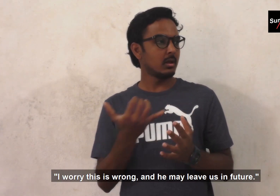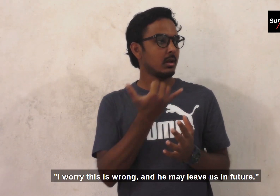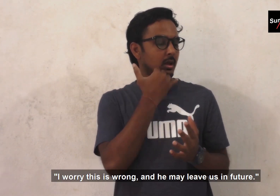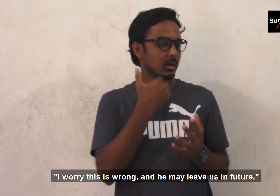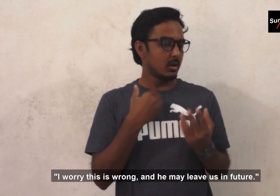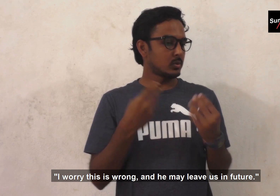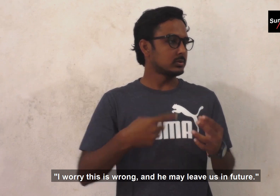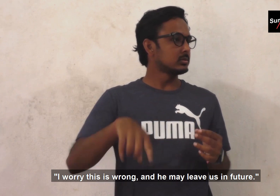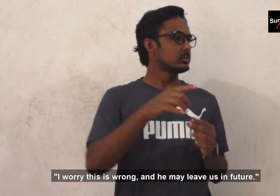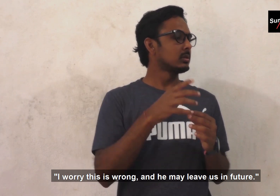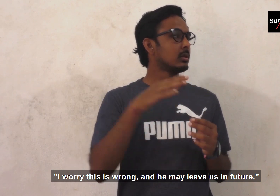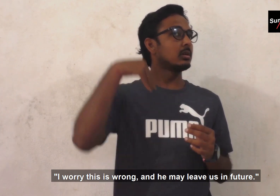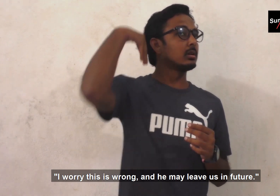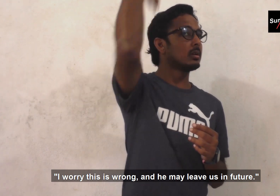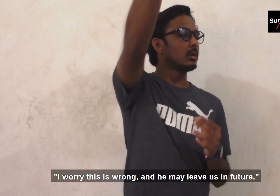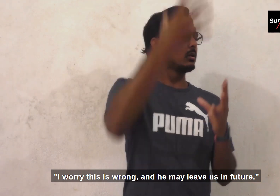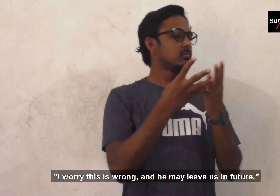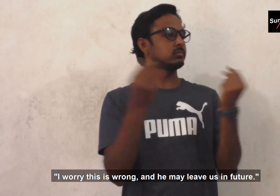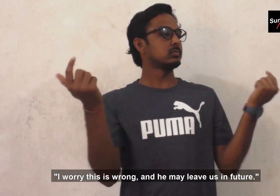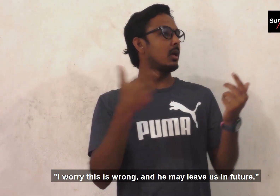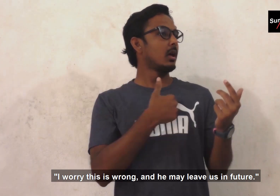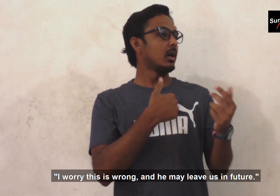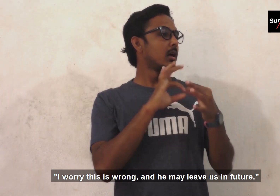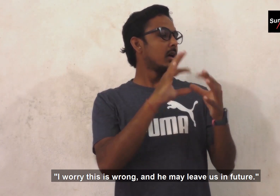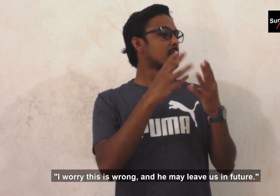I worry this is wrong and he may leave us in future.